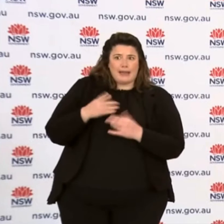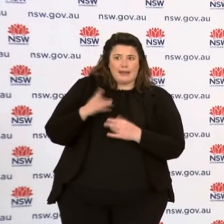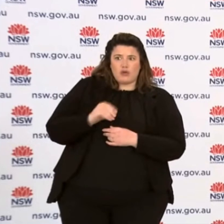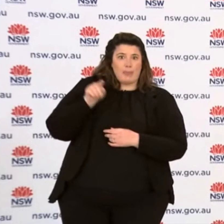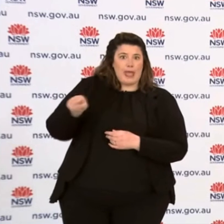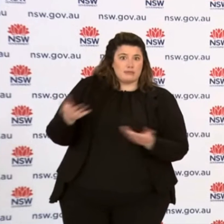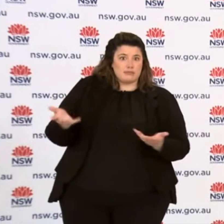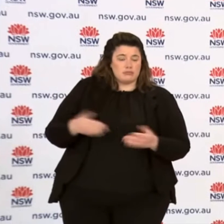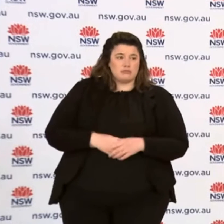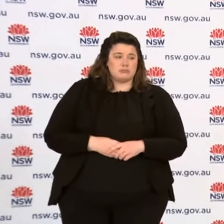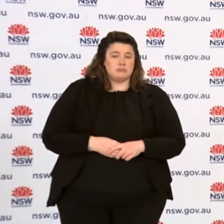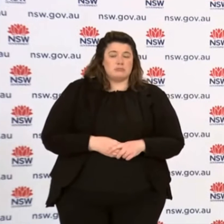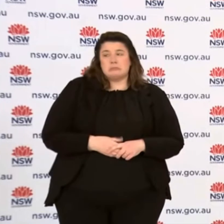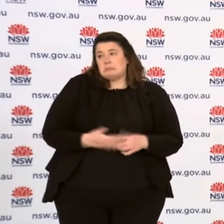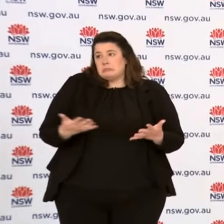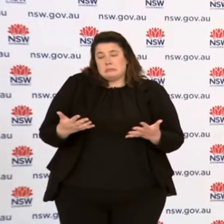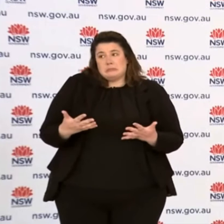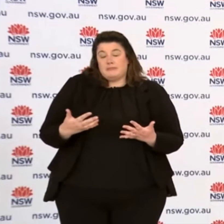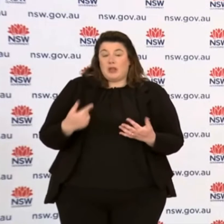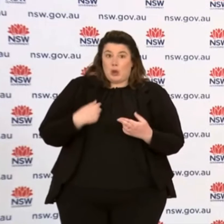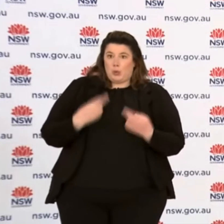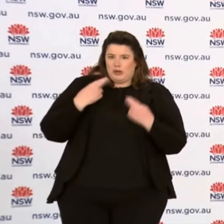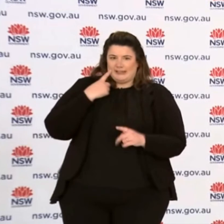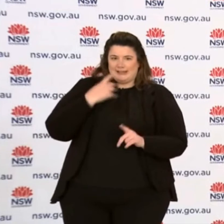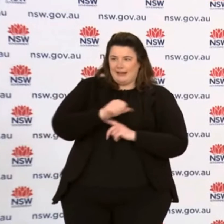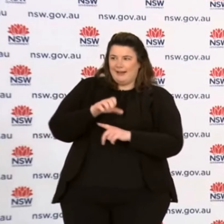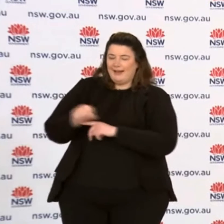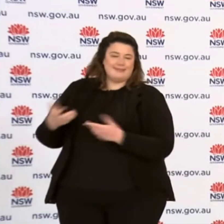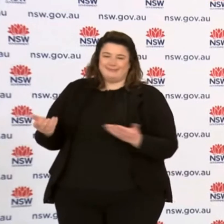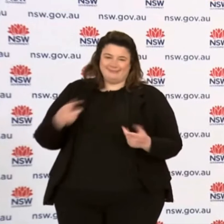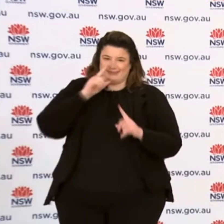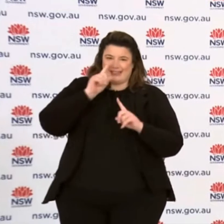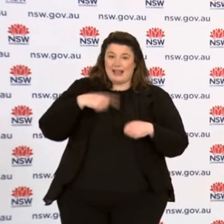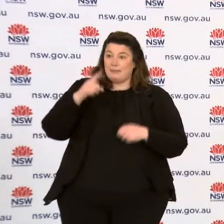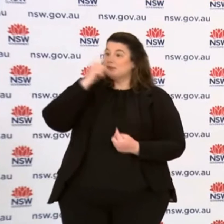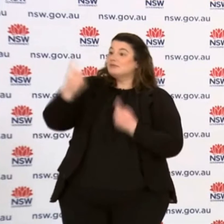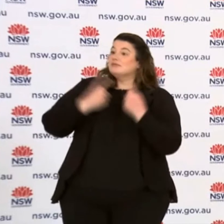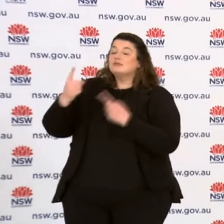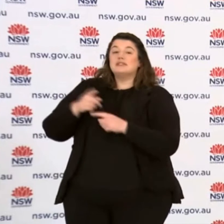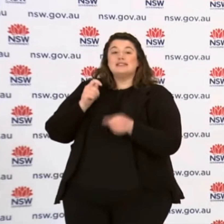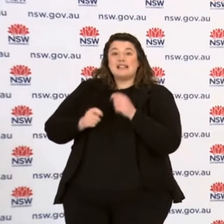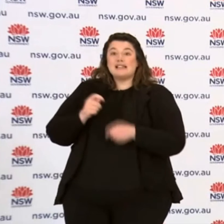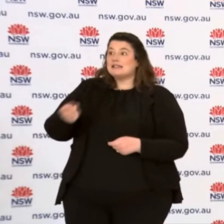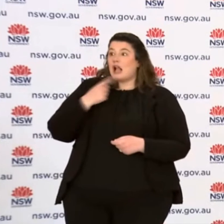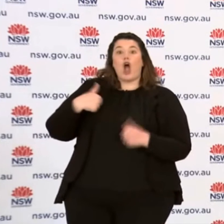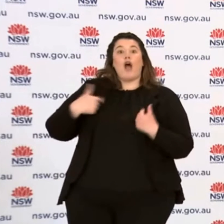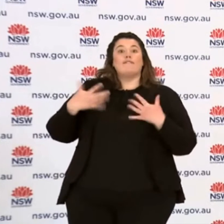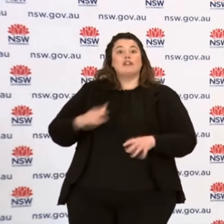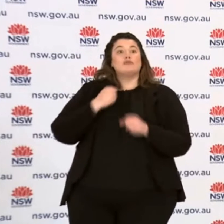because obviously the difficulty is, I wish it was easy, but people who've come in to be tested don't necessarily tell us they're at the